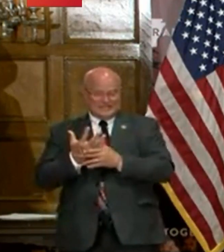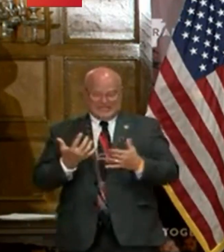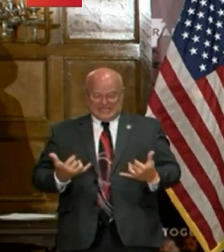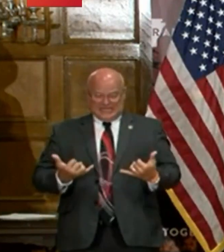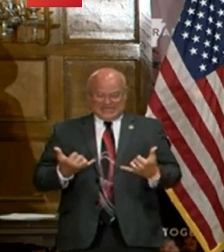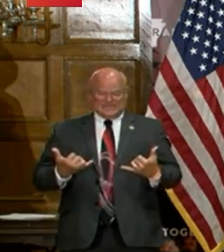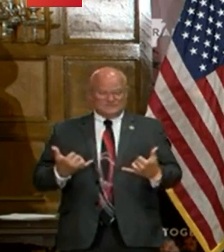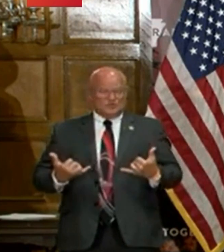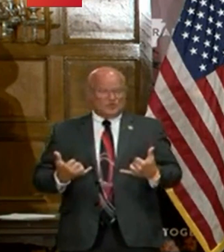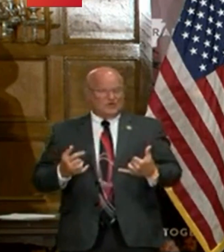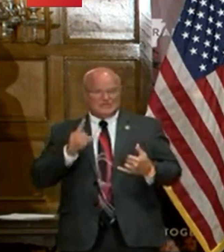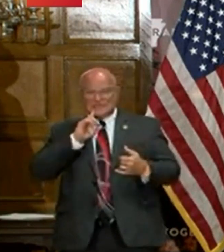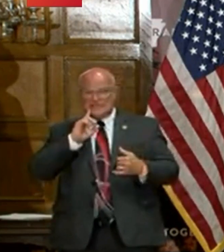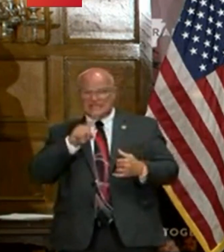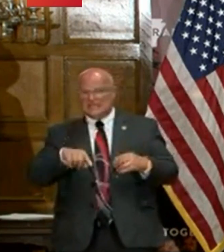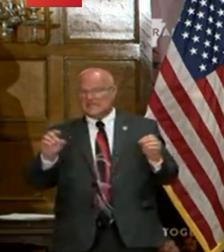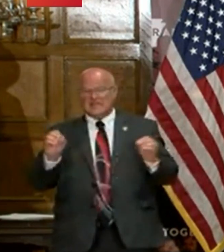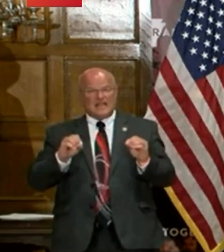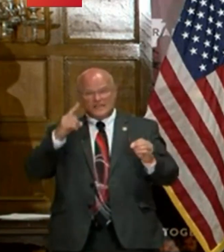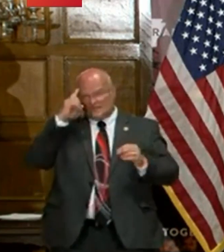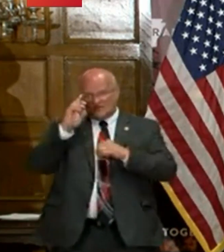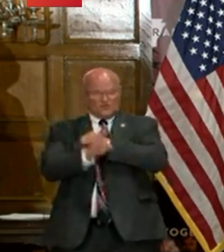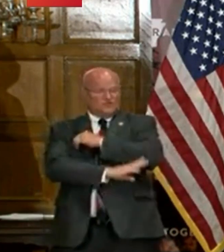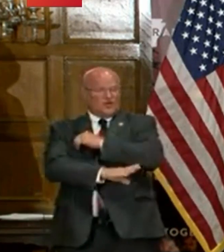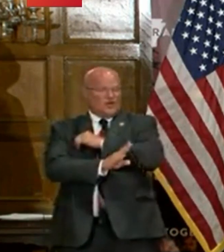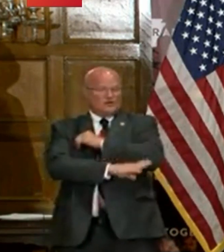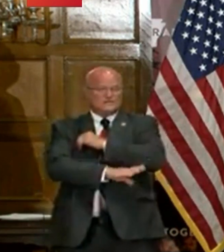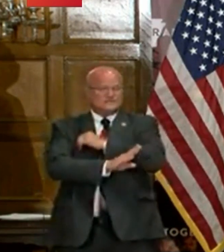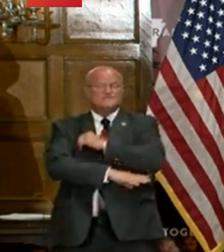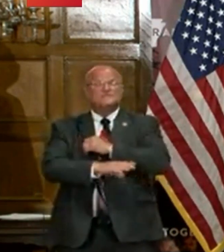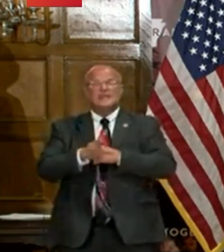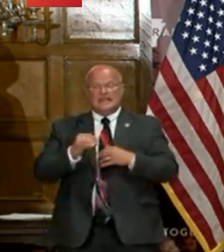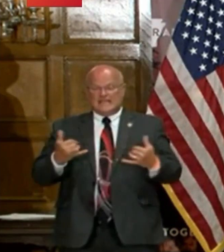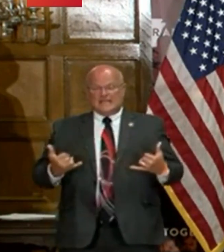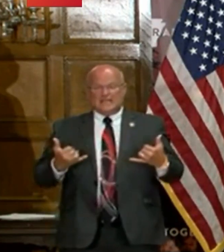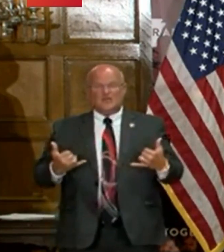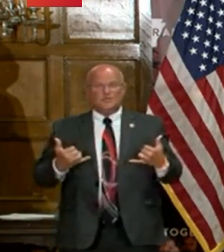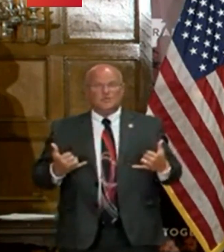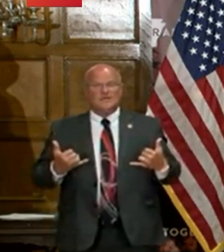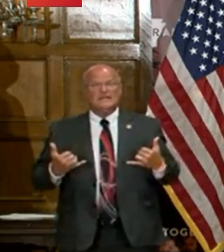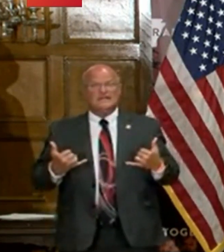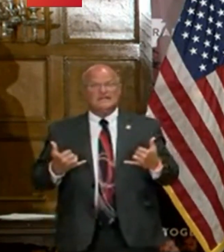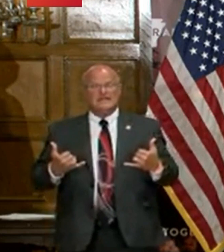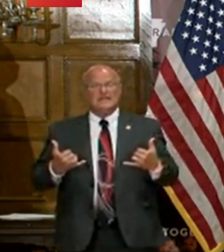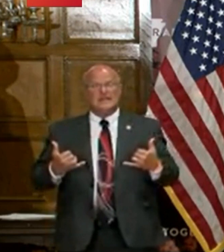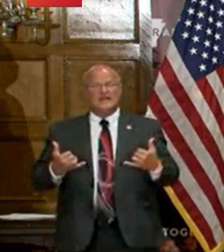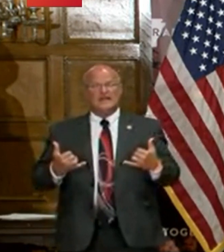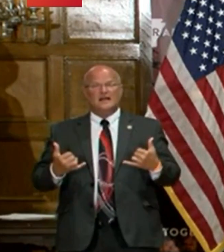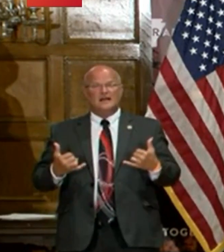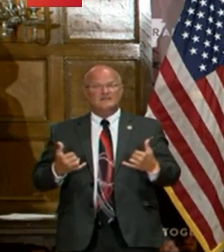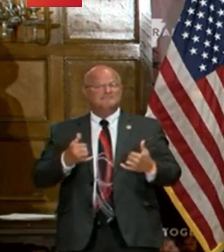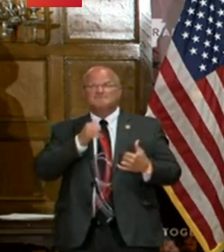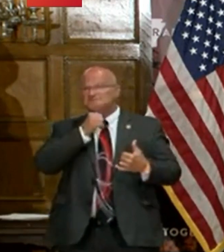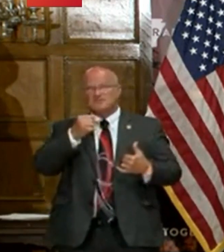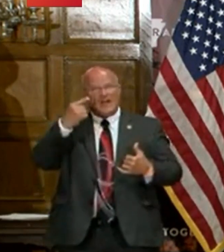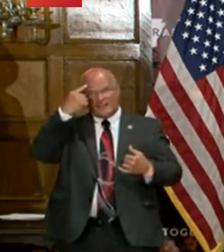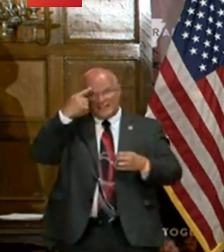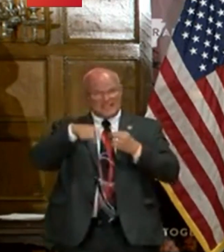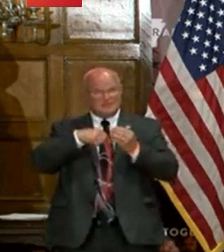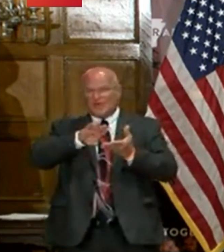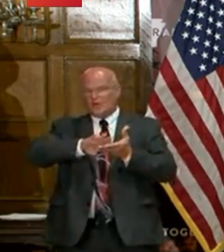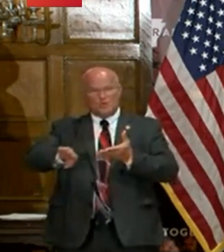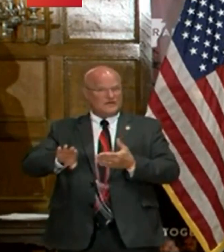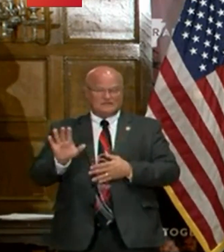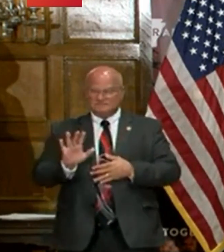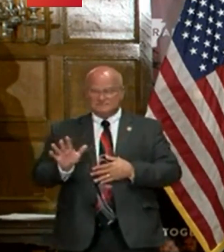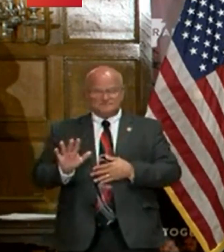point, they have not issued any waivers for that, and as a matter of fact, right now they are not considering